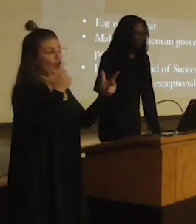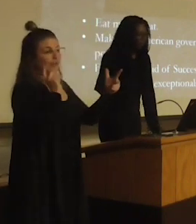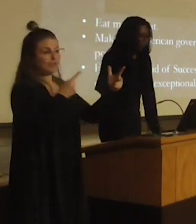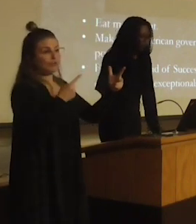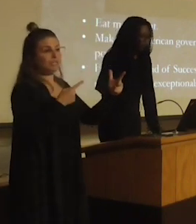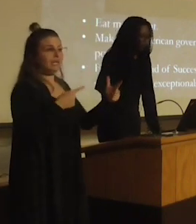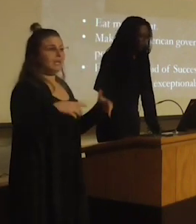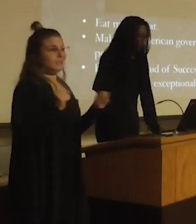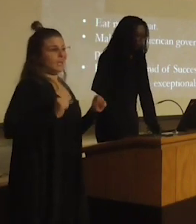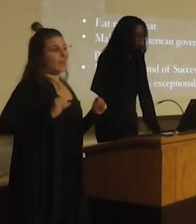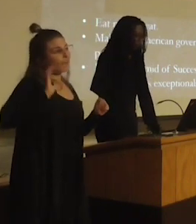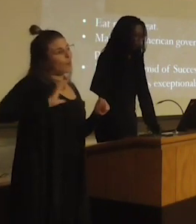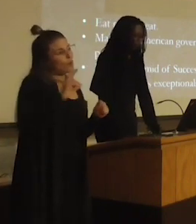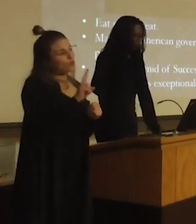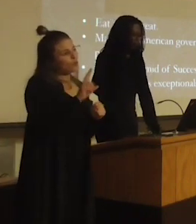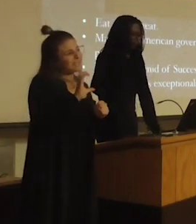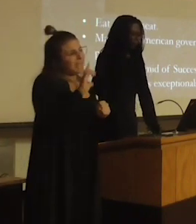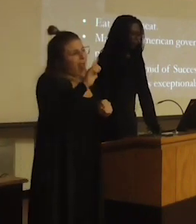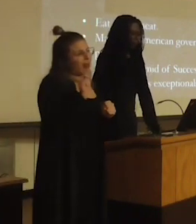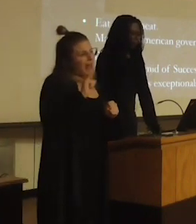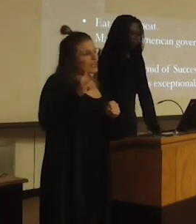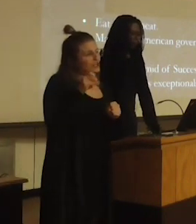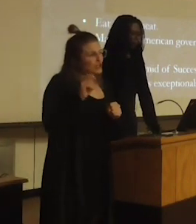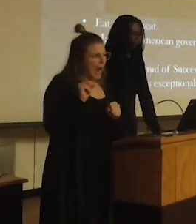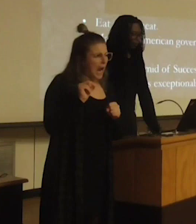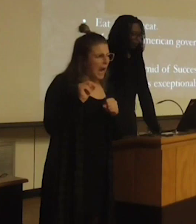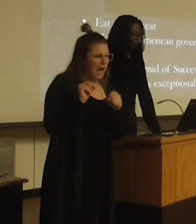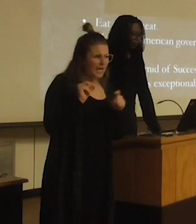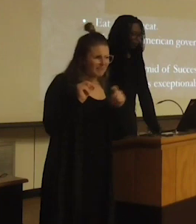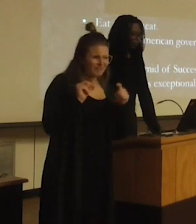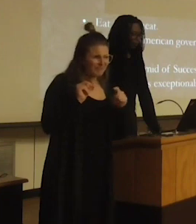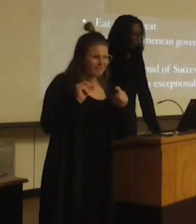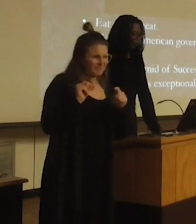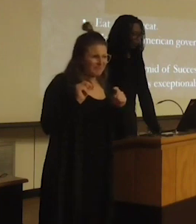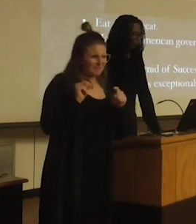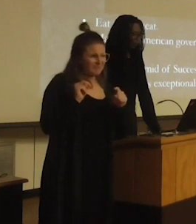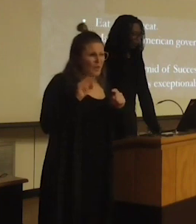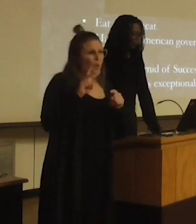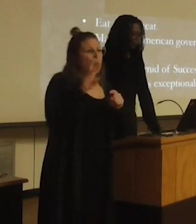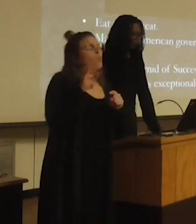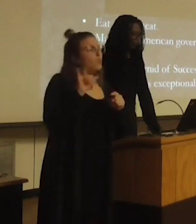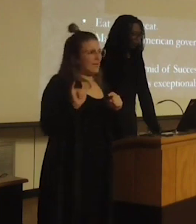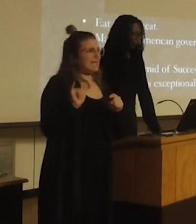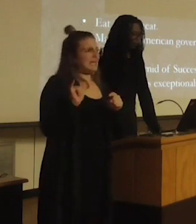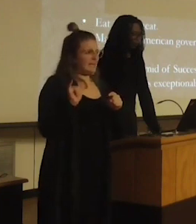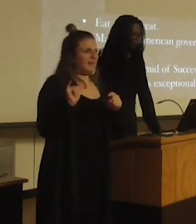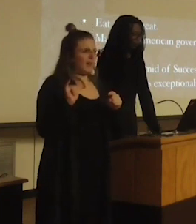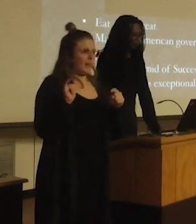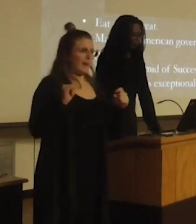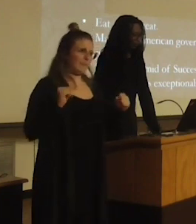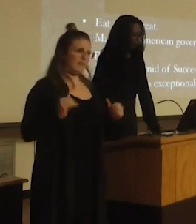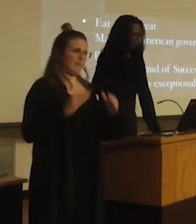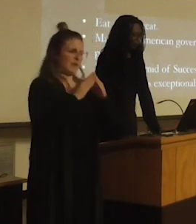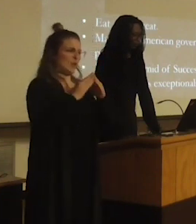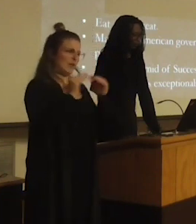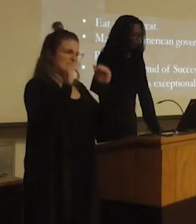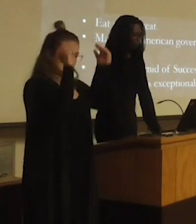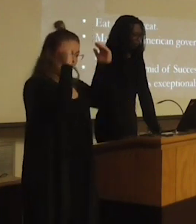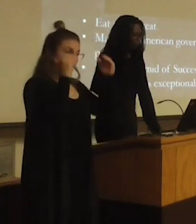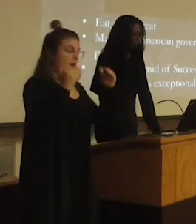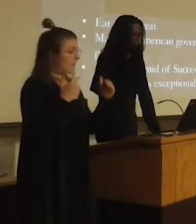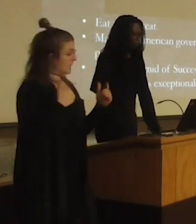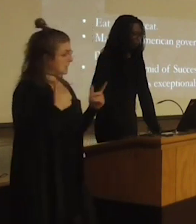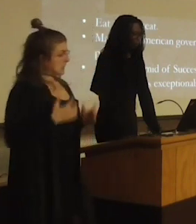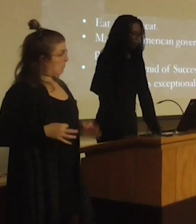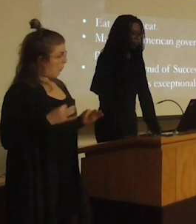is to take former UCLA coach John Wooden's pyramid of success and live it out, because it's imperative, you guys, that we as individuals